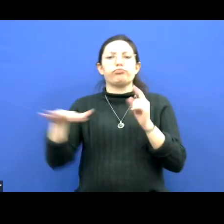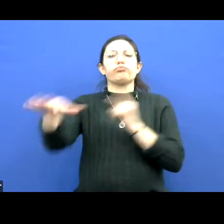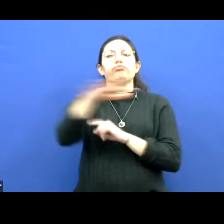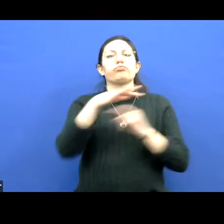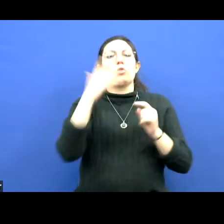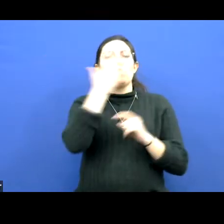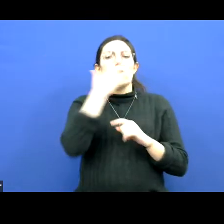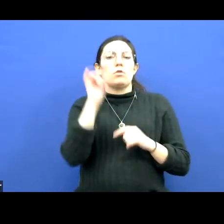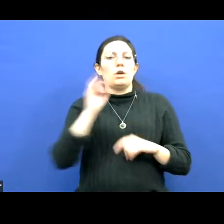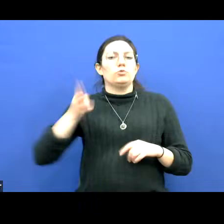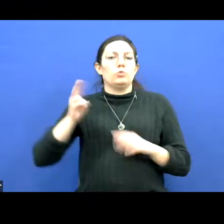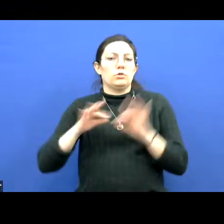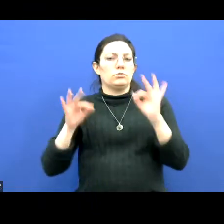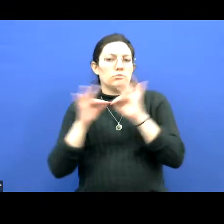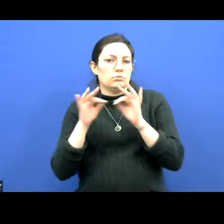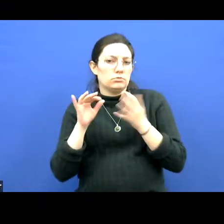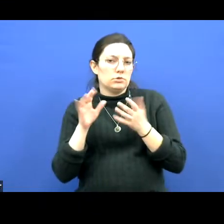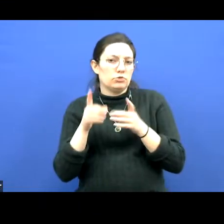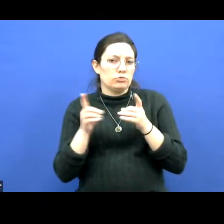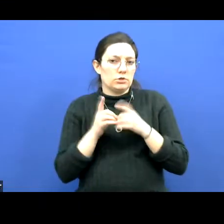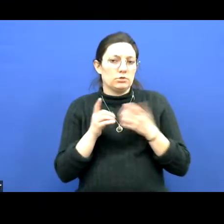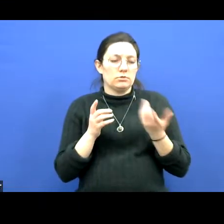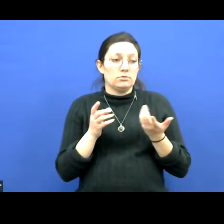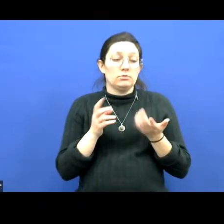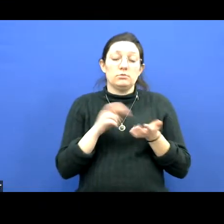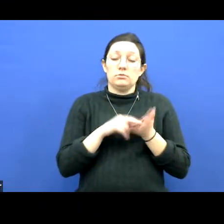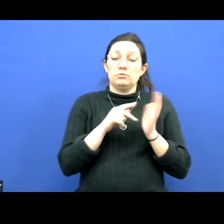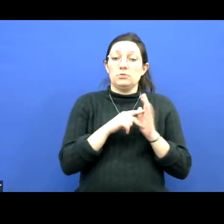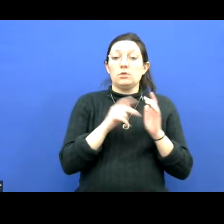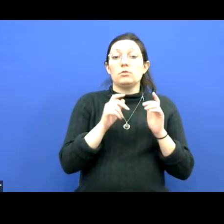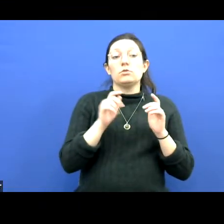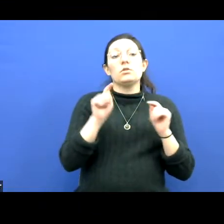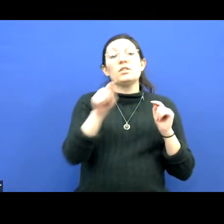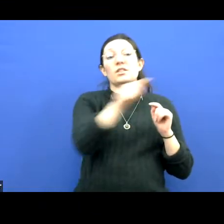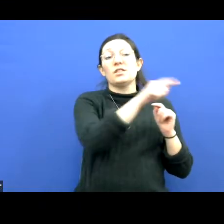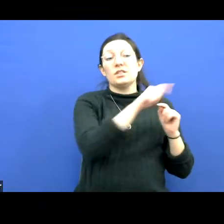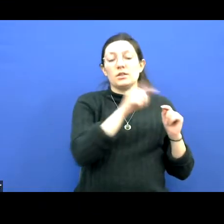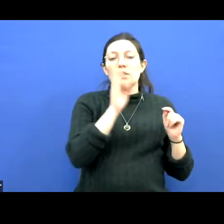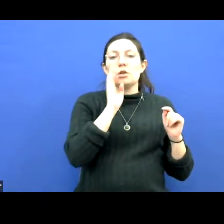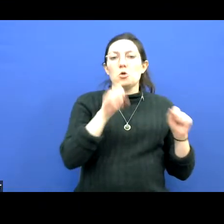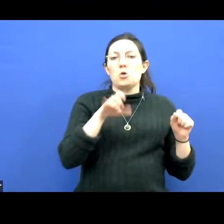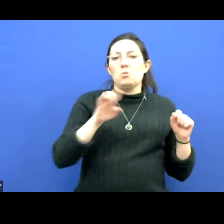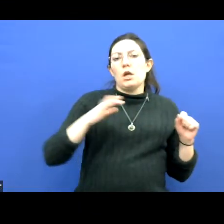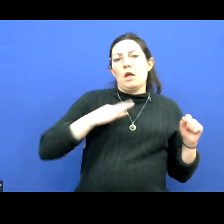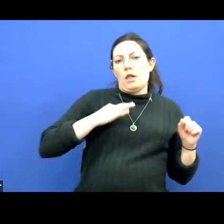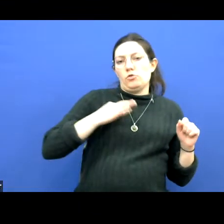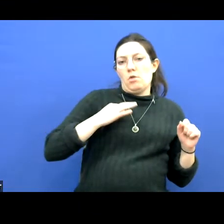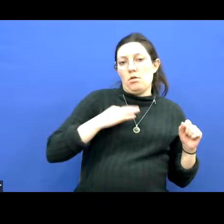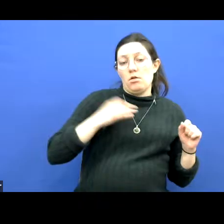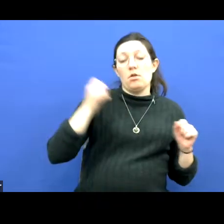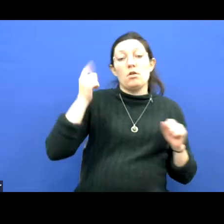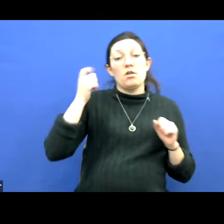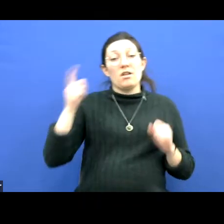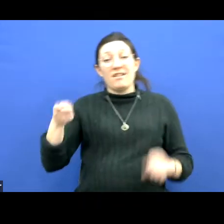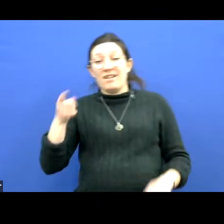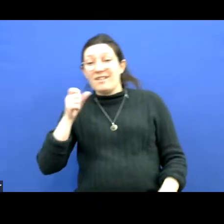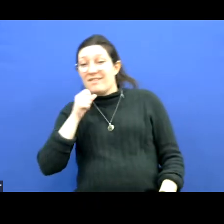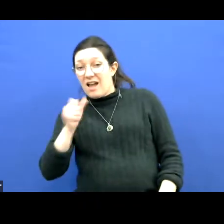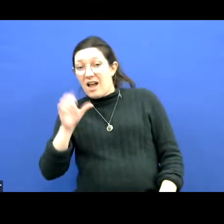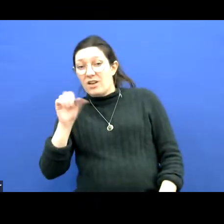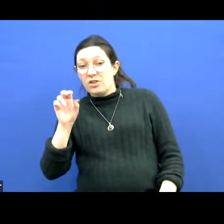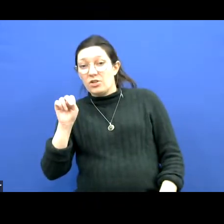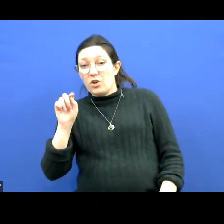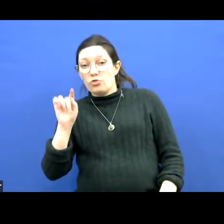designation within the definition of the district. Non-contributing properties, on the other hand, do not. So there's essentially